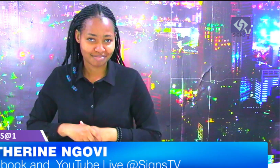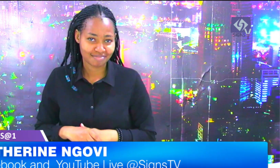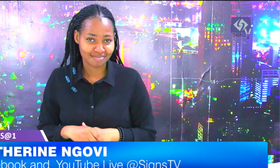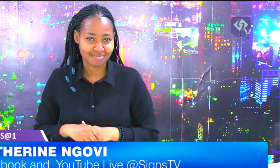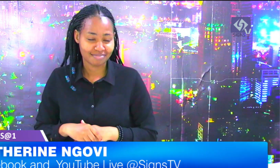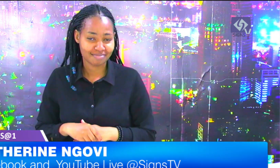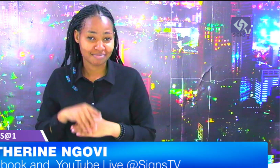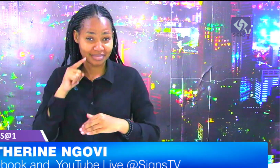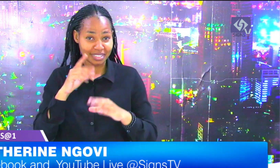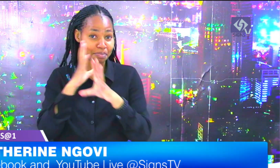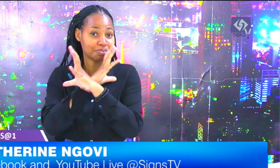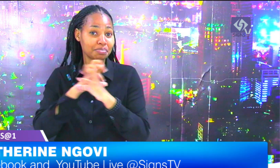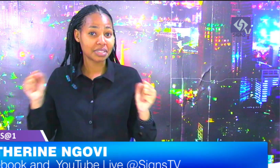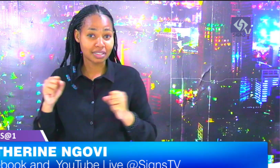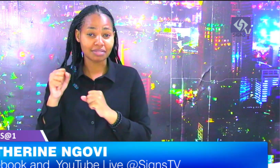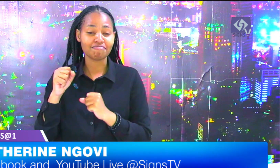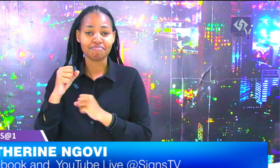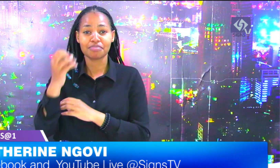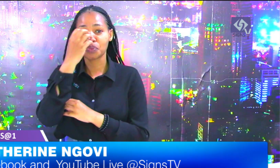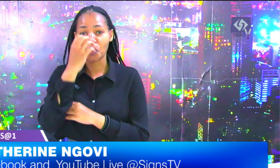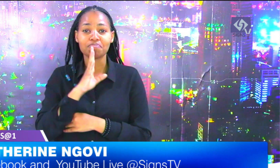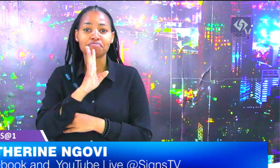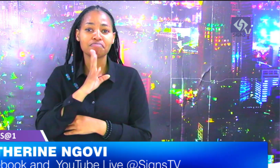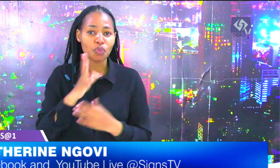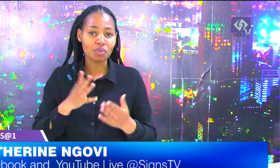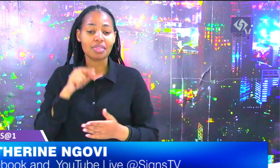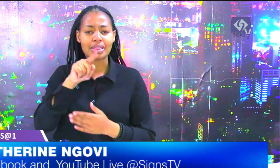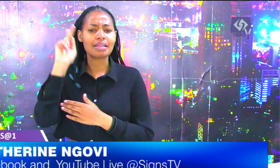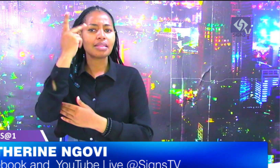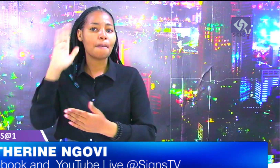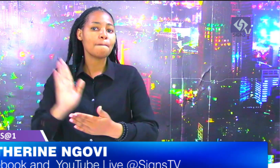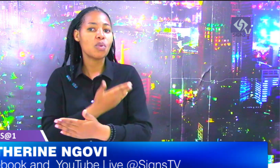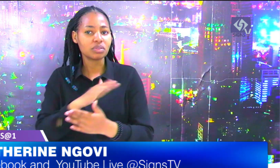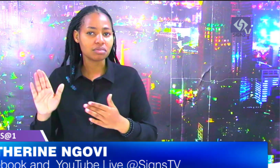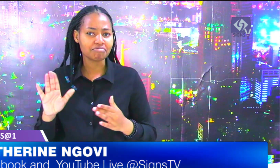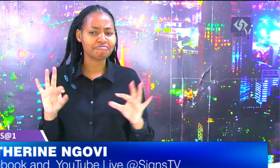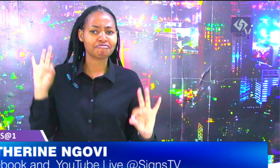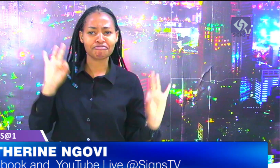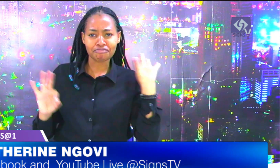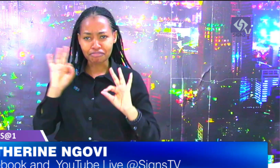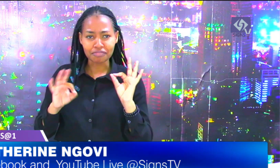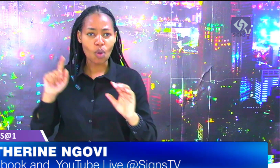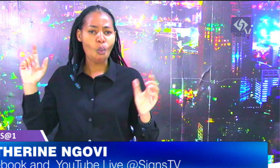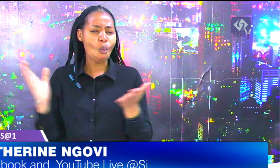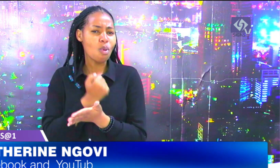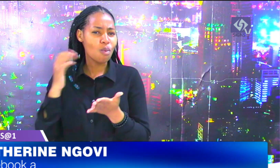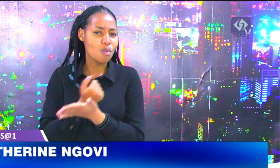To report that Twitter has also agreed, among the first countries in Kenya, to